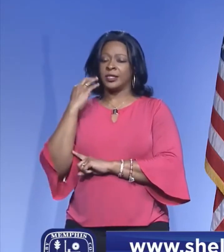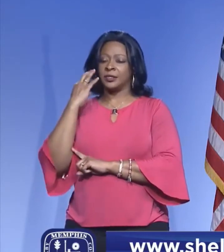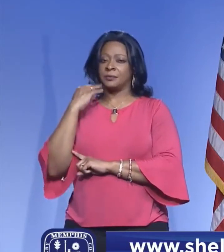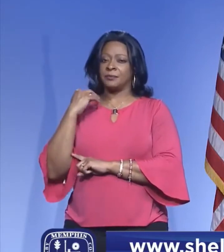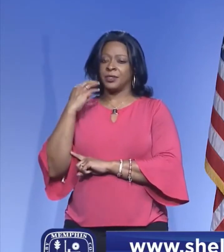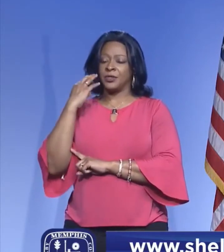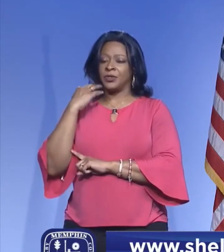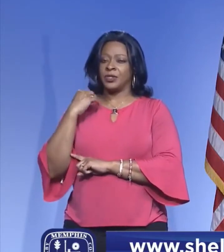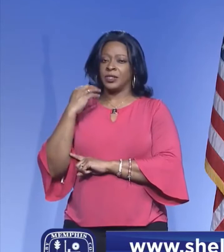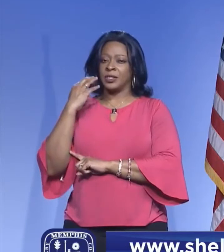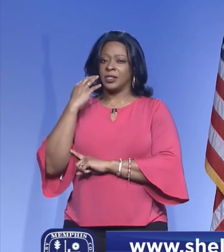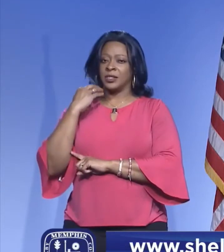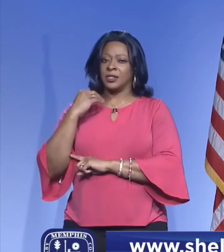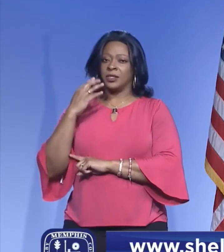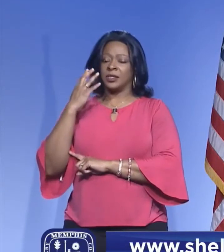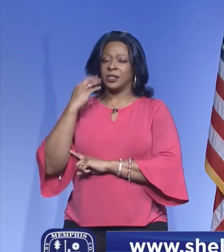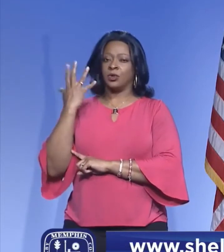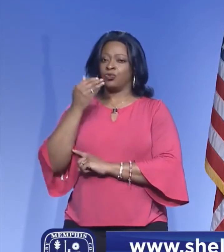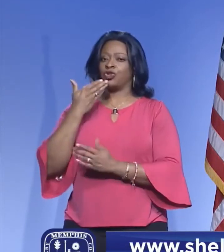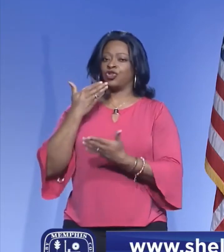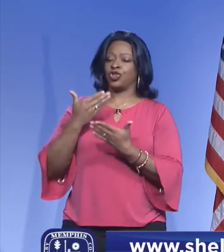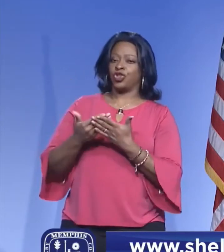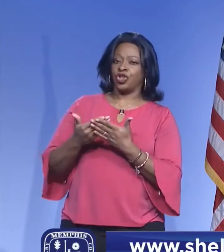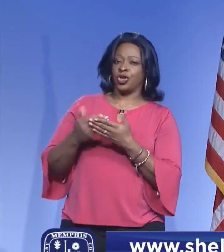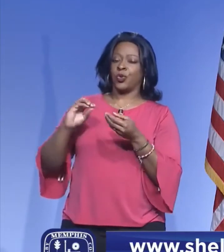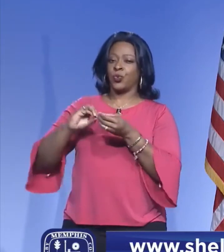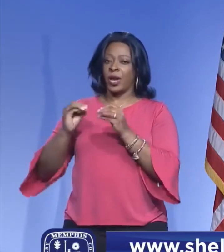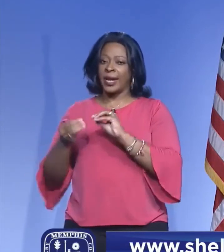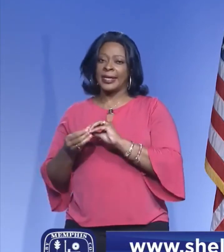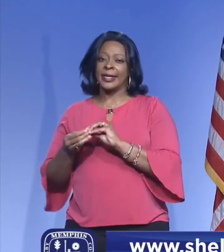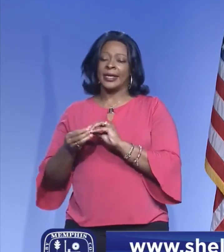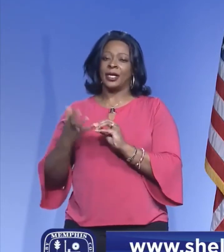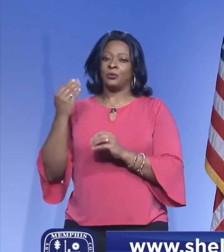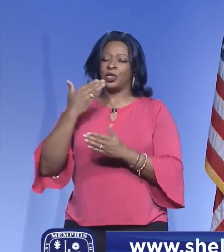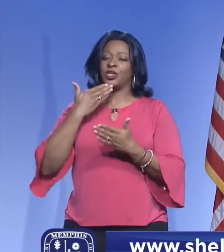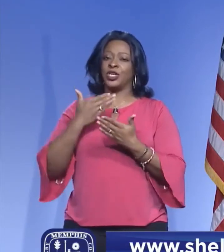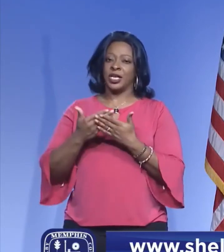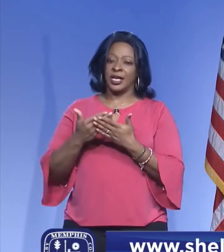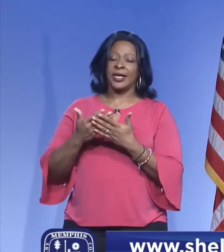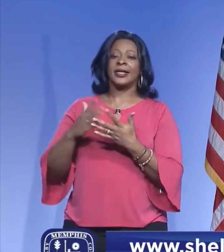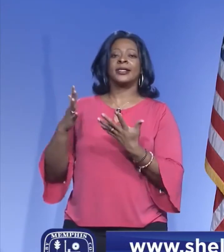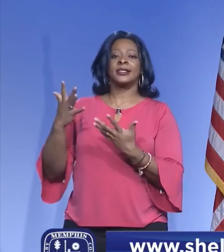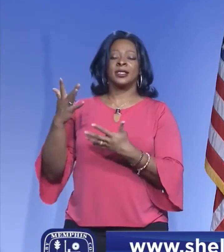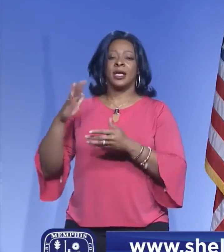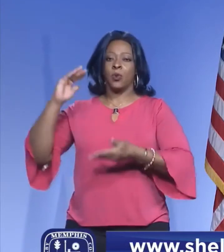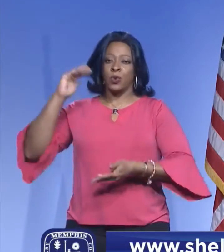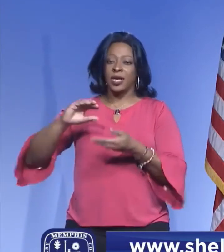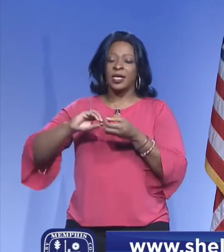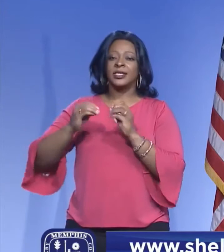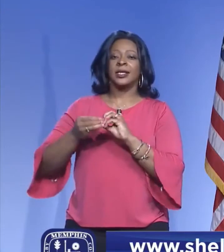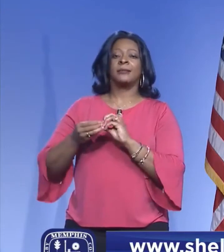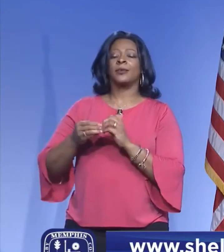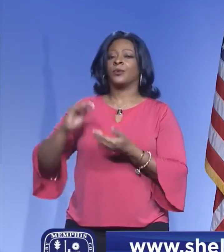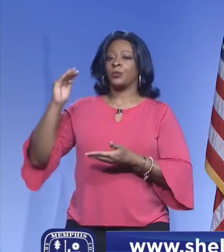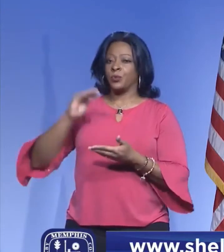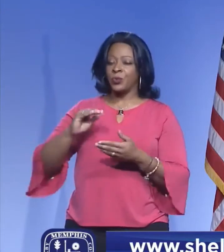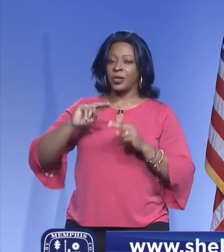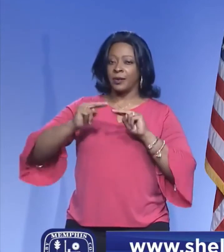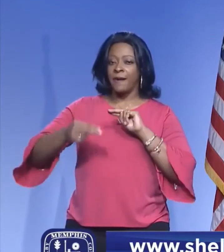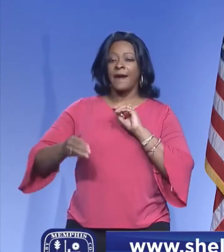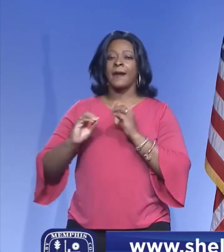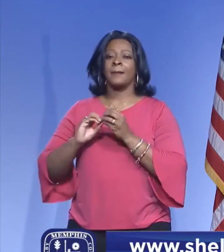experiencing pretty good case rate, pretty good positivity rate, pretty good reproduction number. I'm just